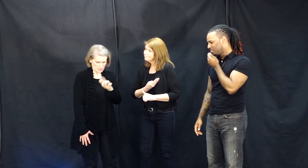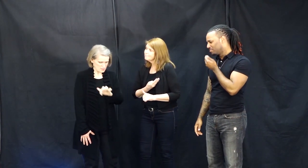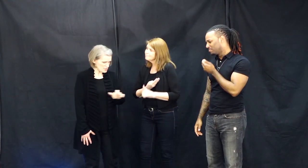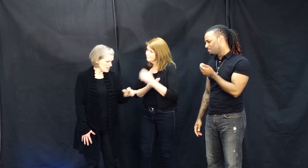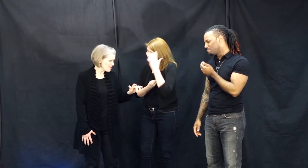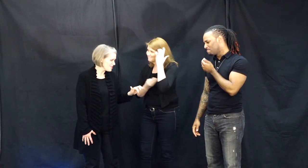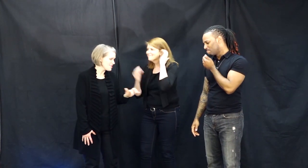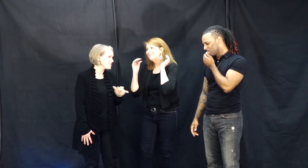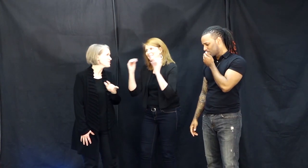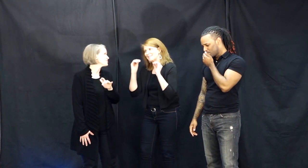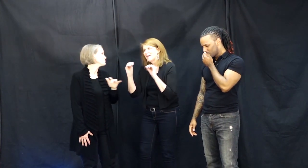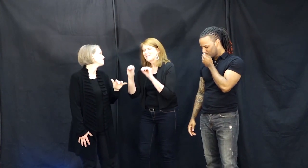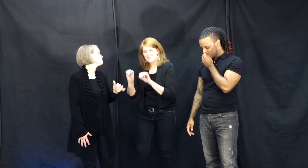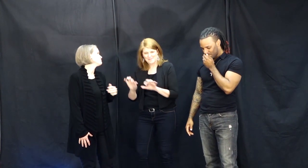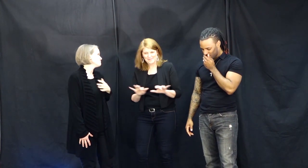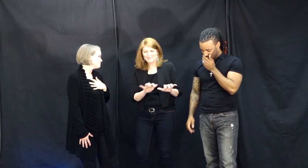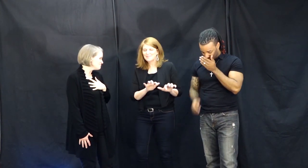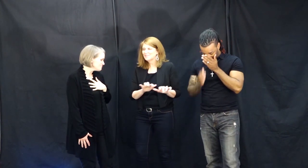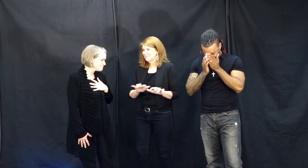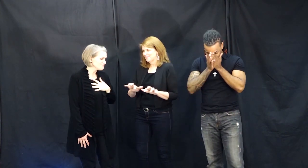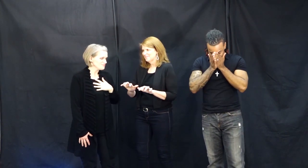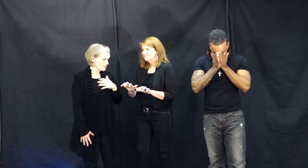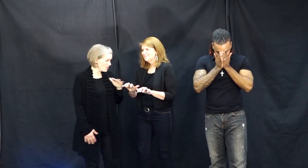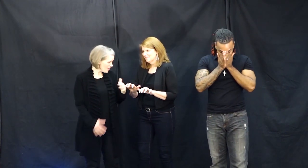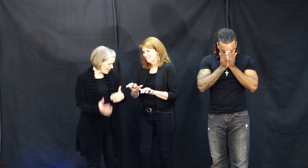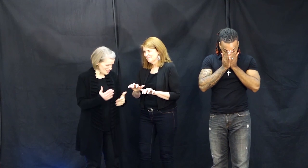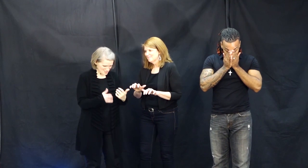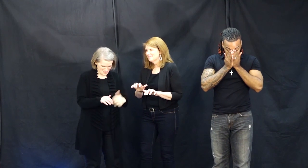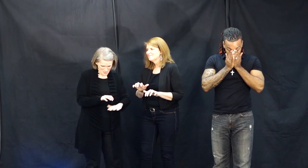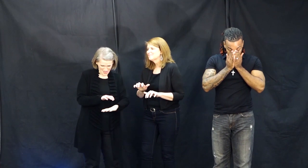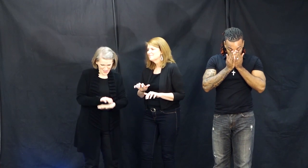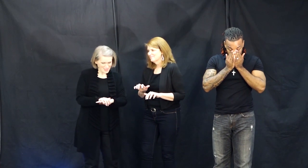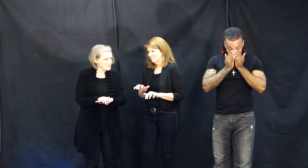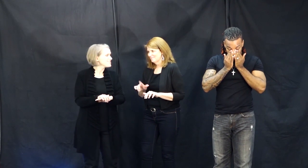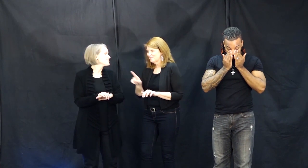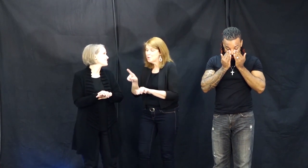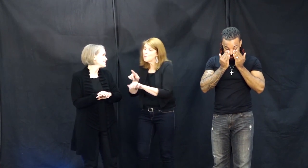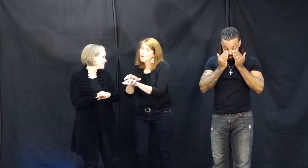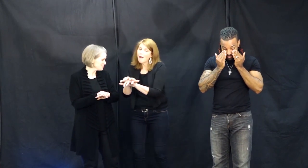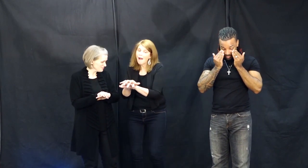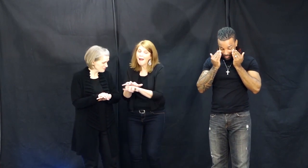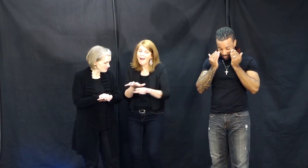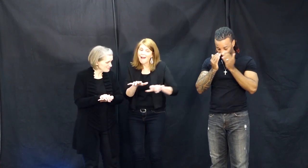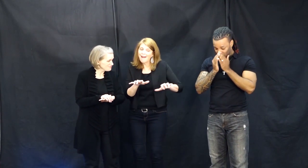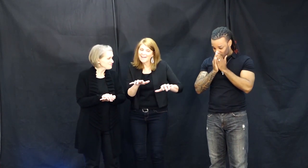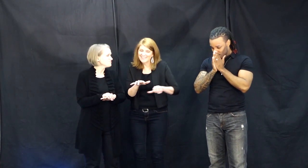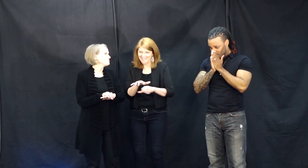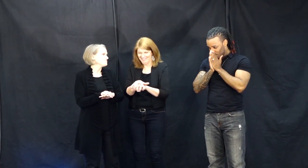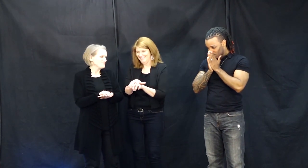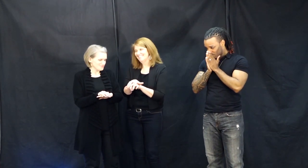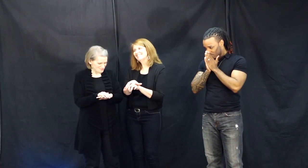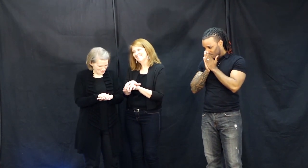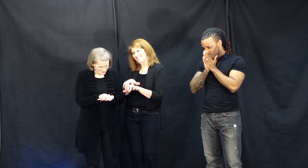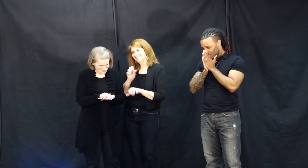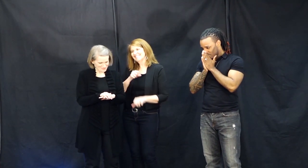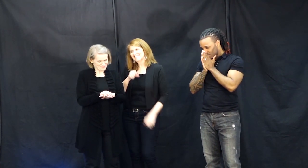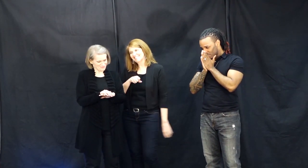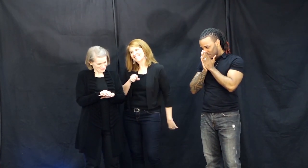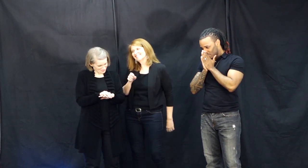you piano. You would put your hands on mine. You changed the melody every time.